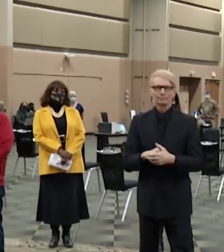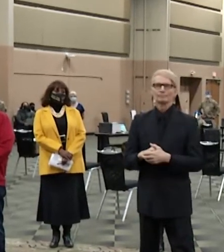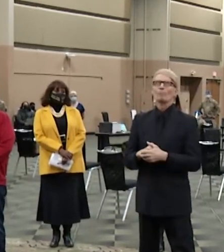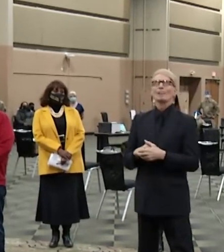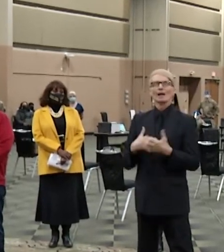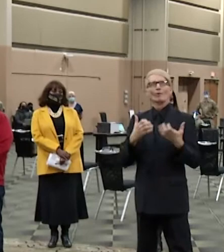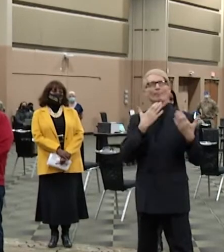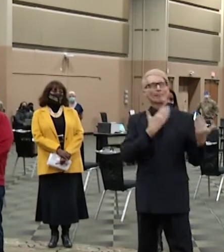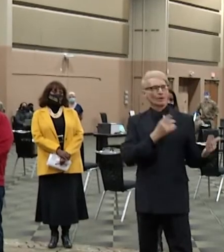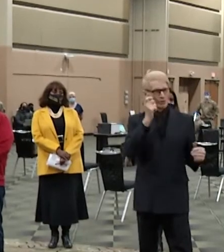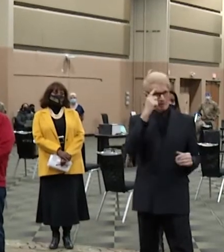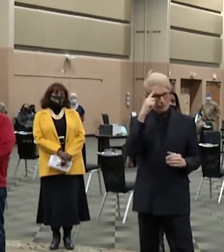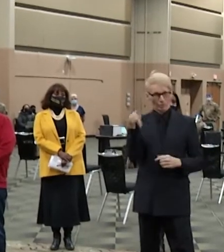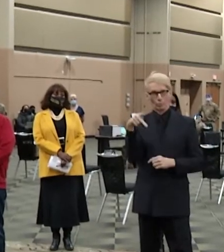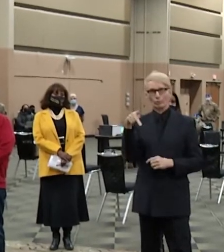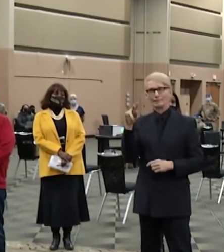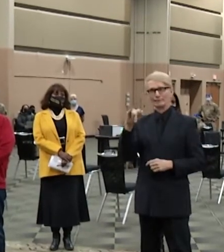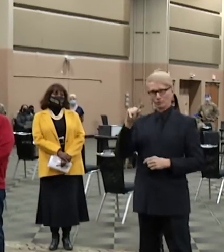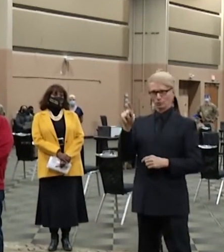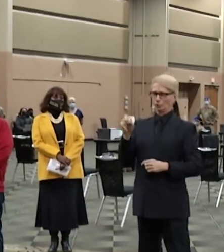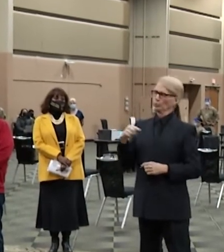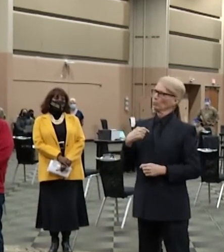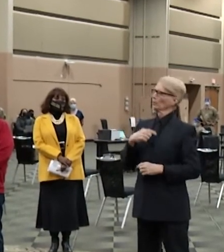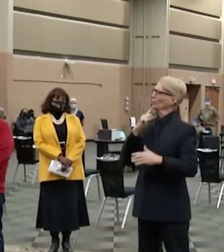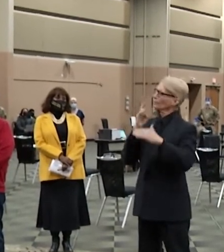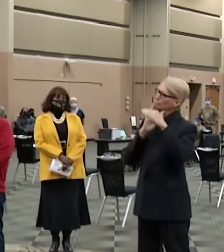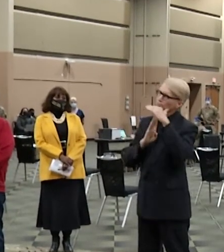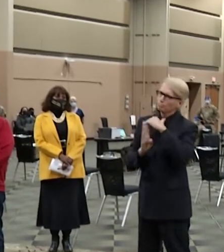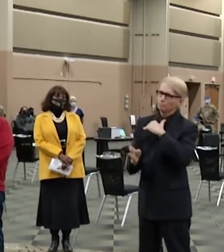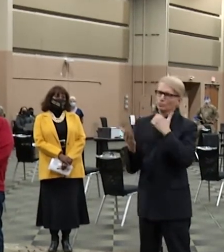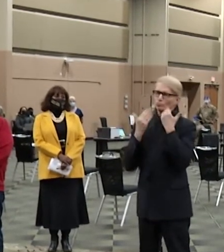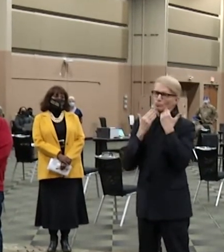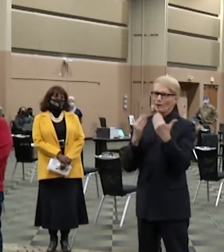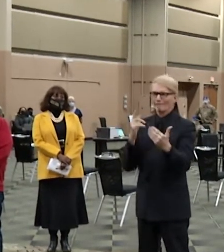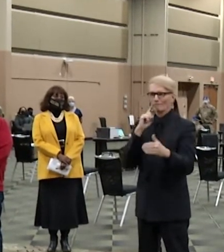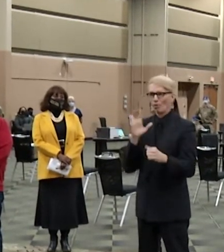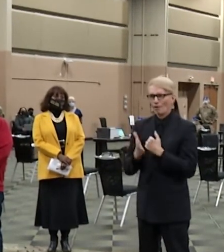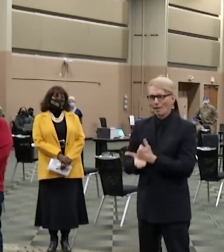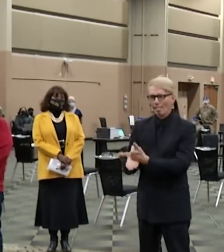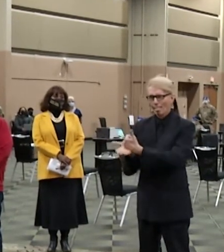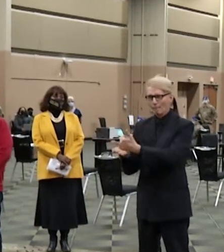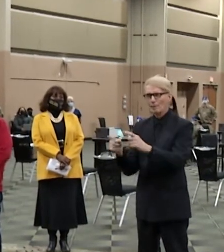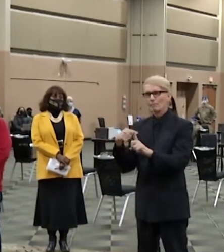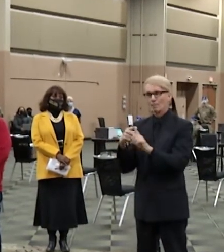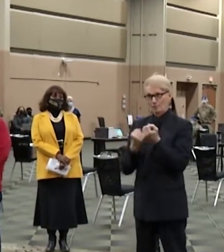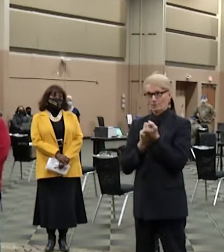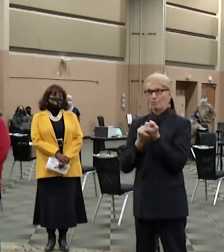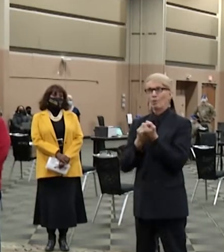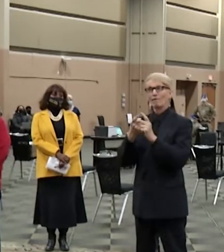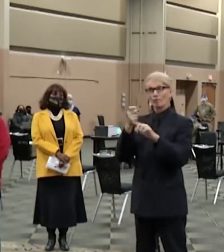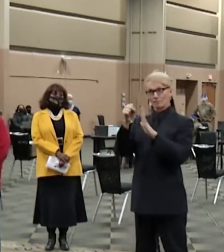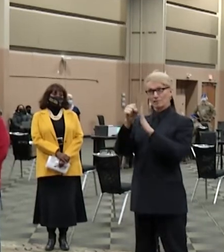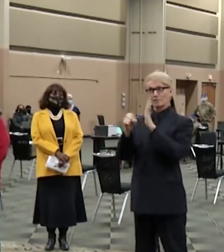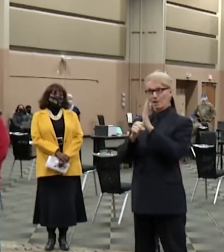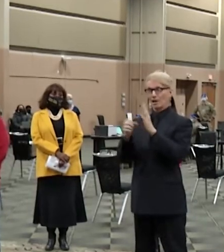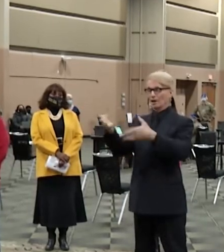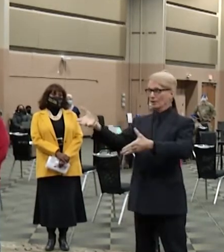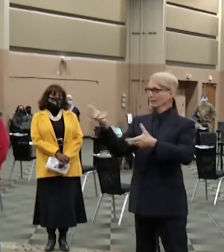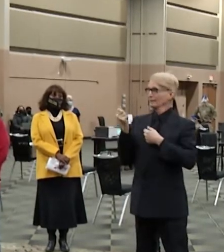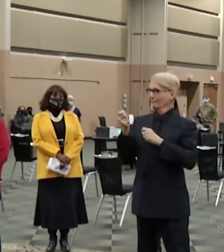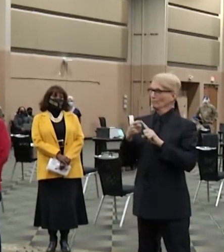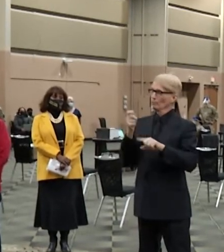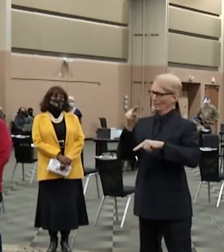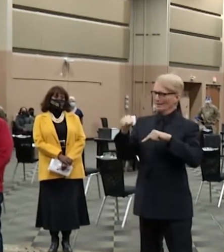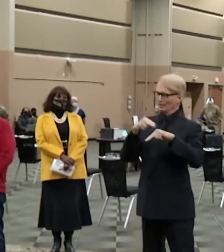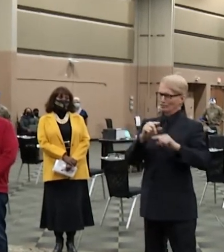I want to thank you, Governor Prtizker. We're deeply grateful for the help and support that we've gotten from the state, and particularly today the National